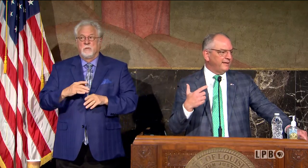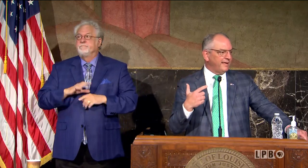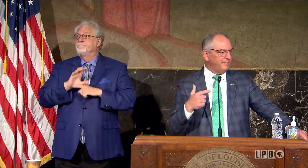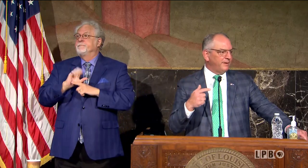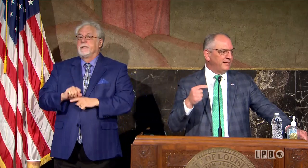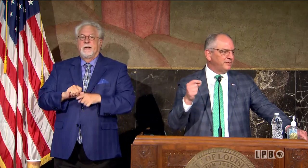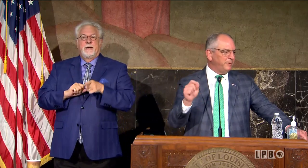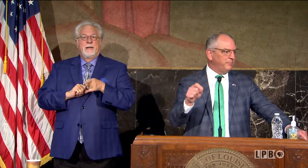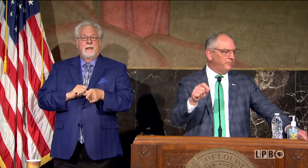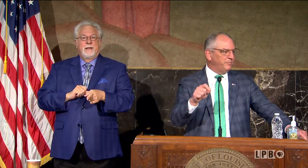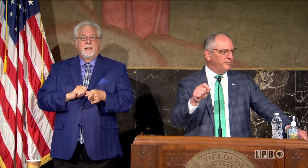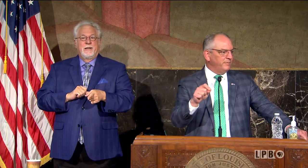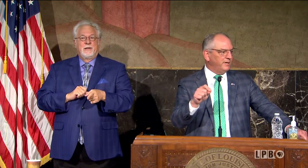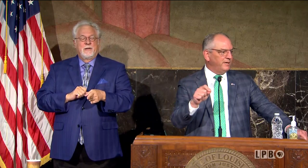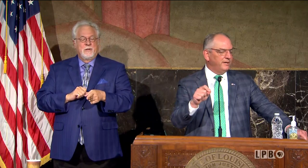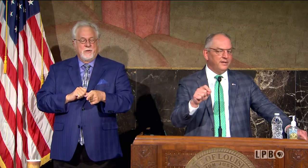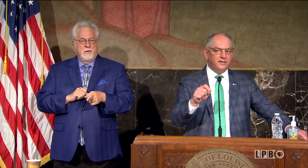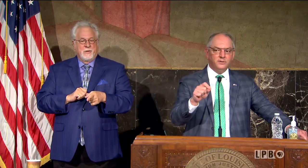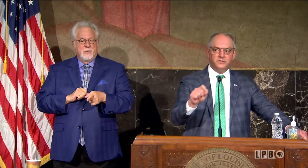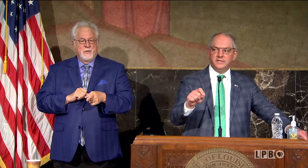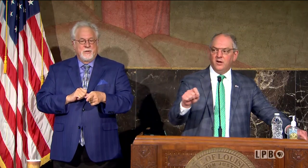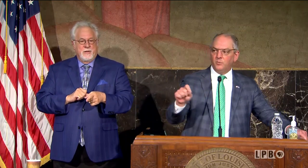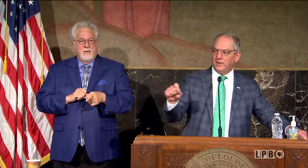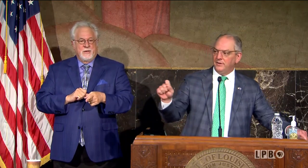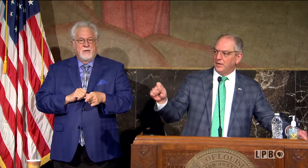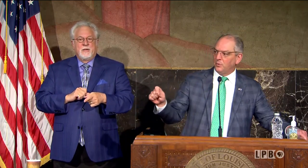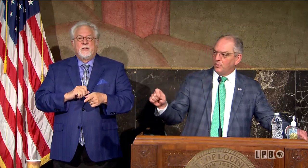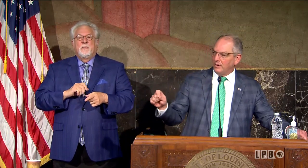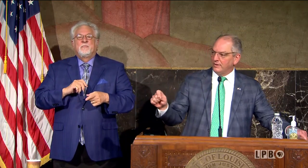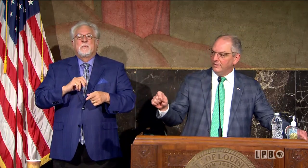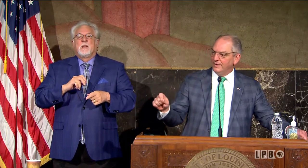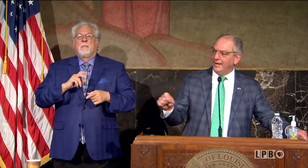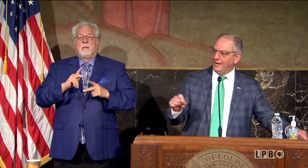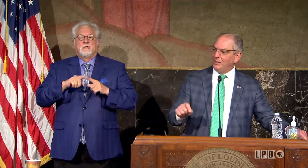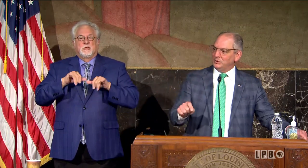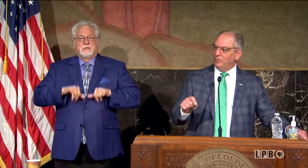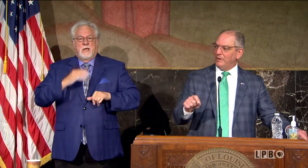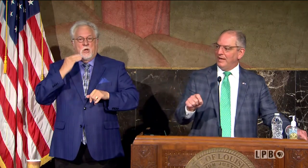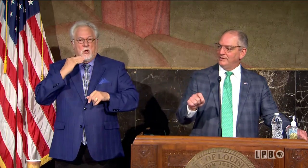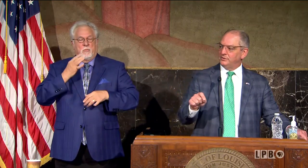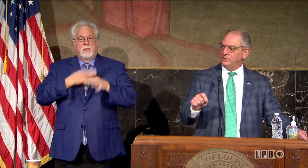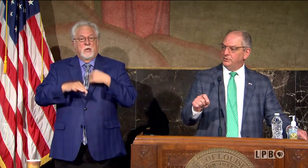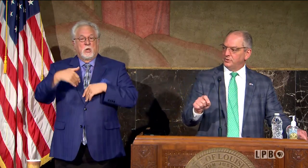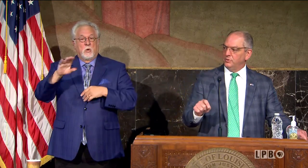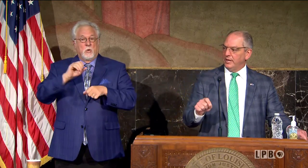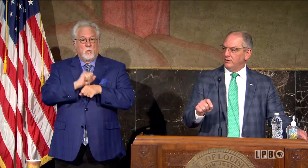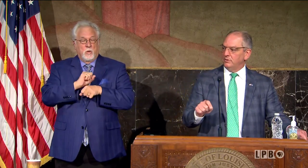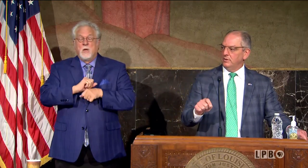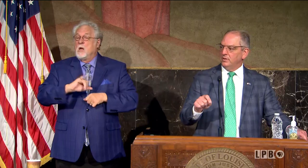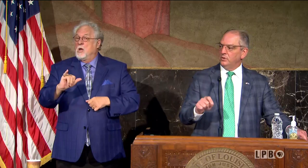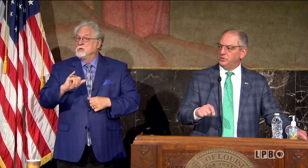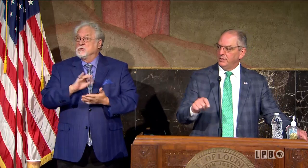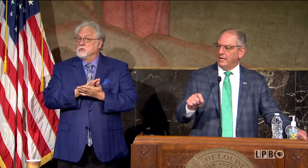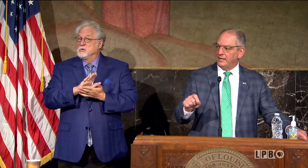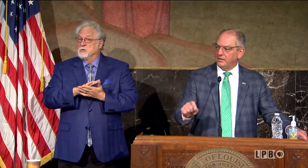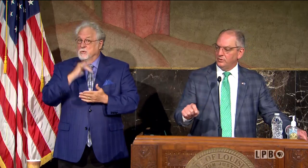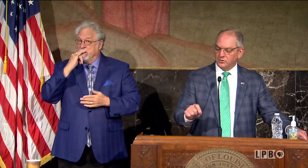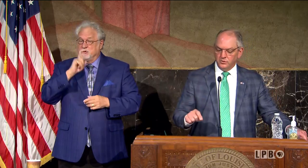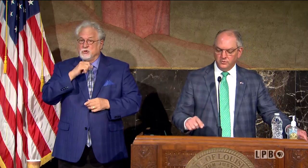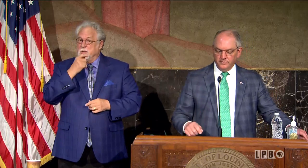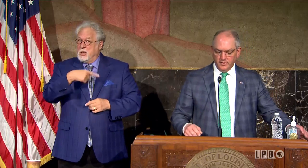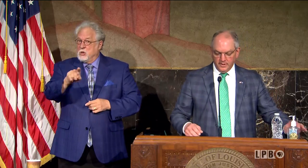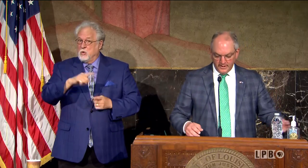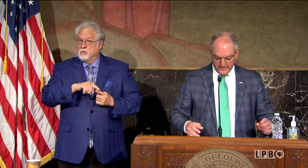believing that that applies to people who should stay home rather than go to work. It also applies to school kids who should not